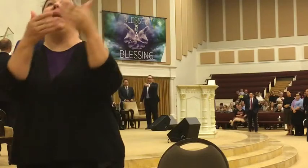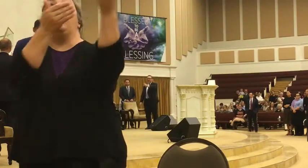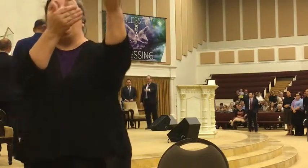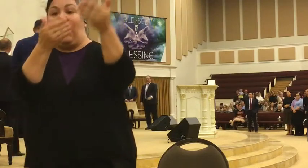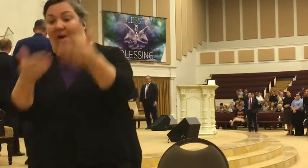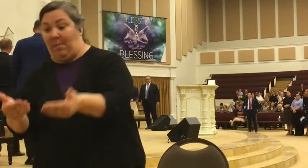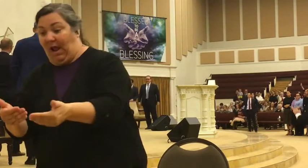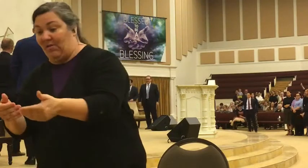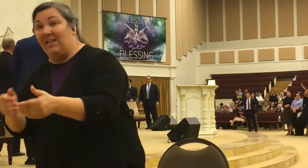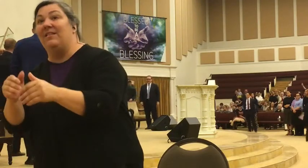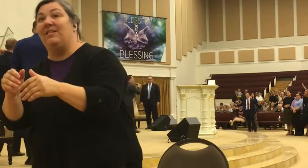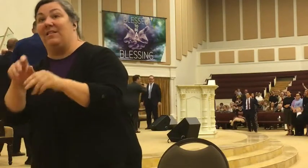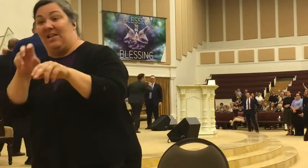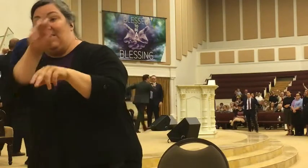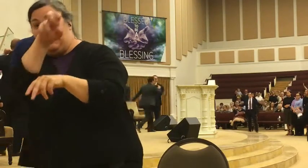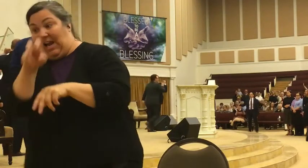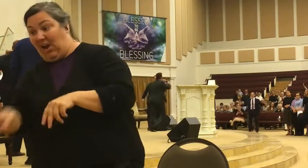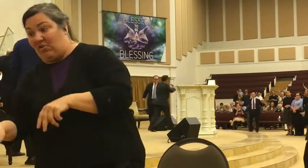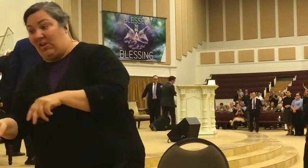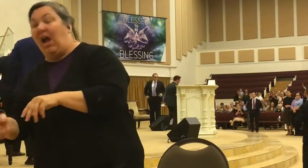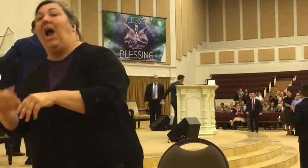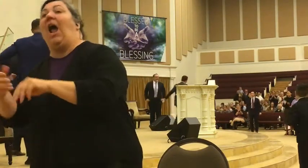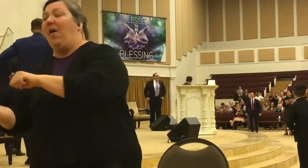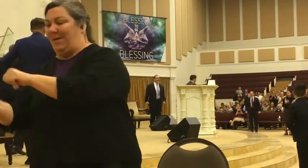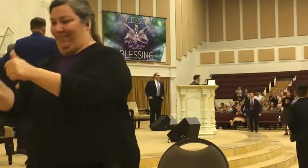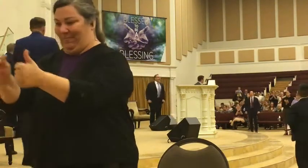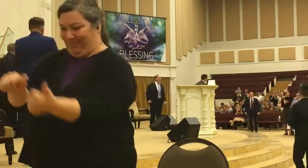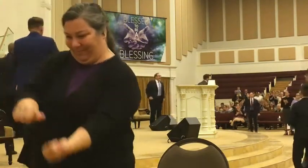stairs. And we carried him into the water.